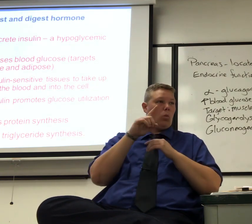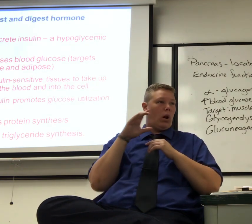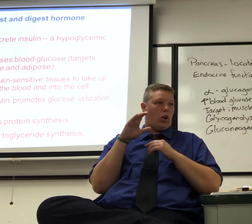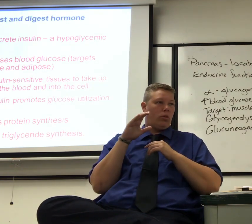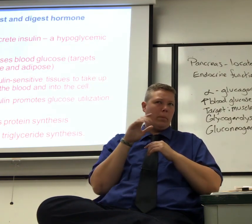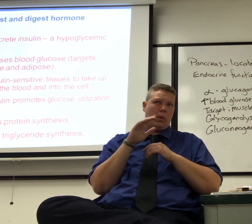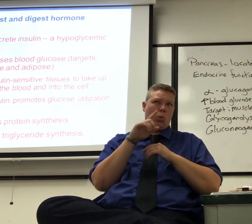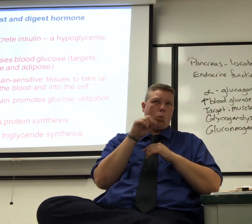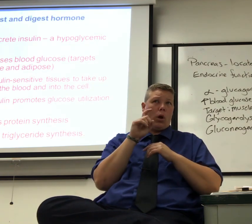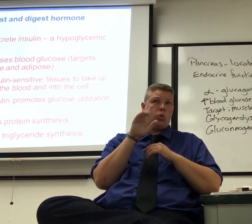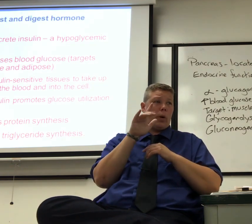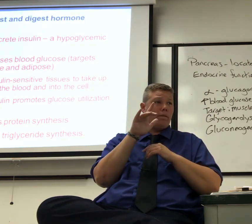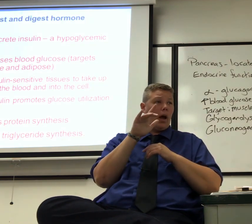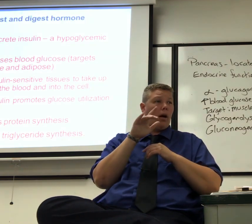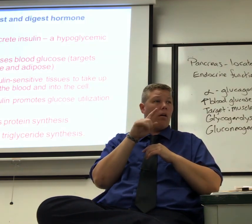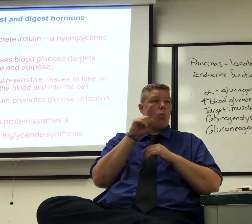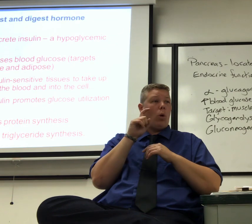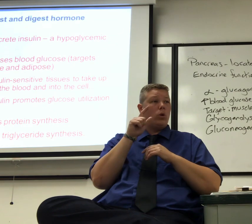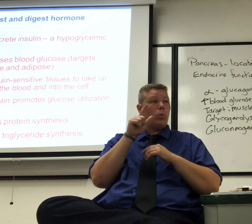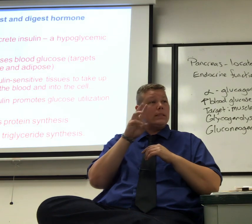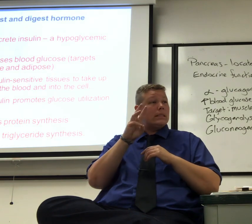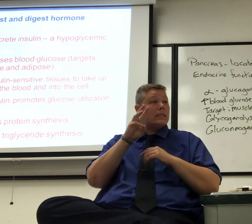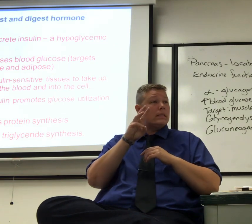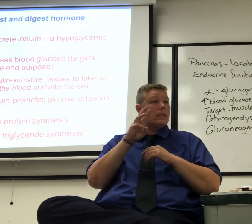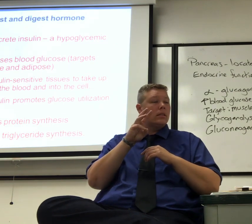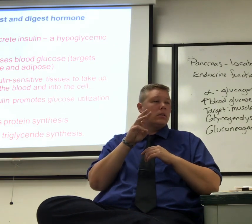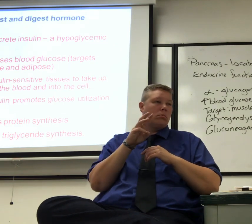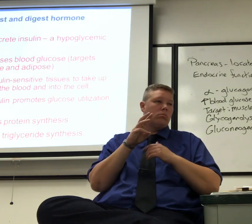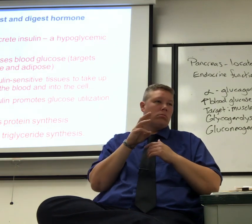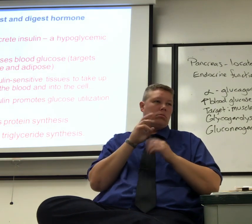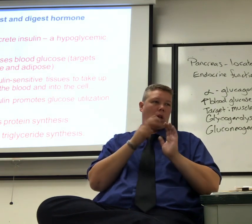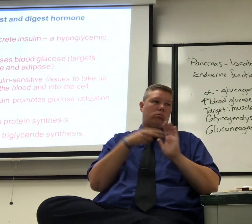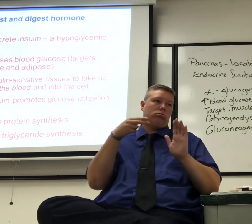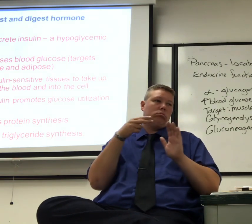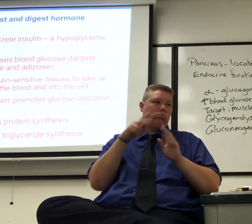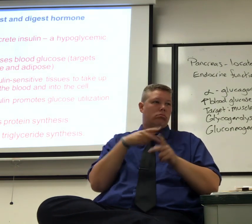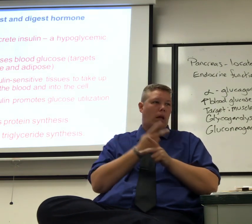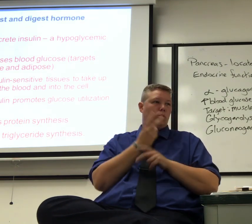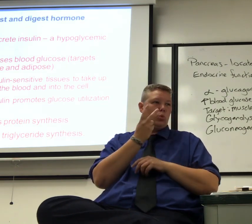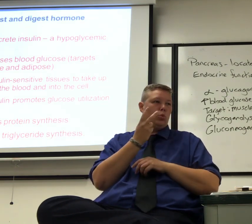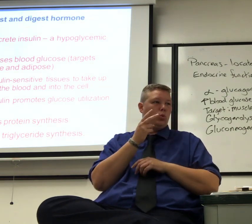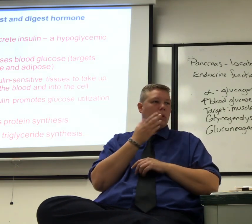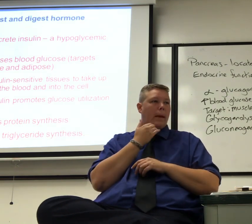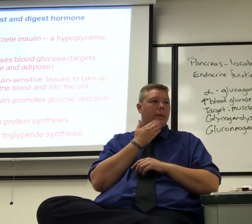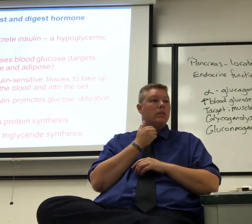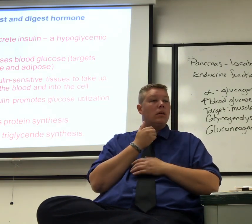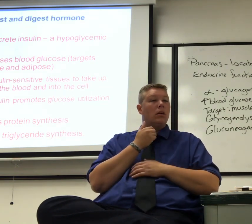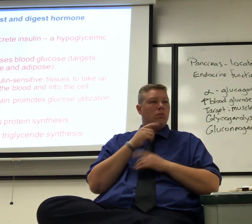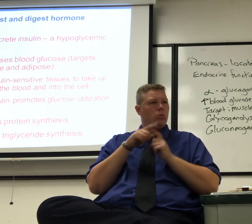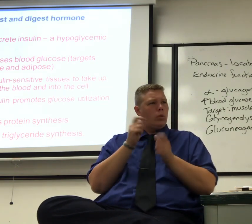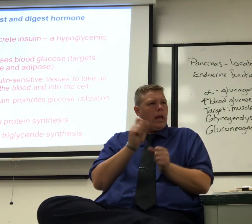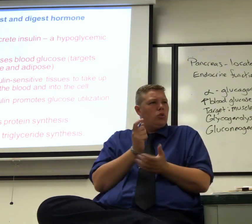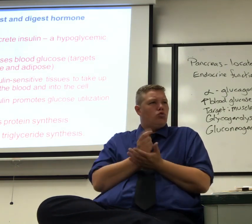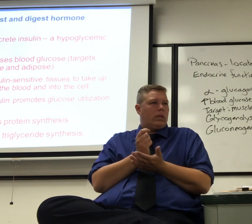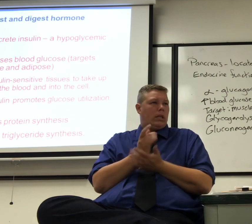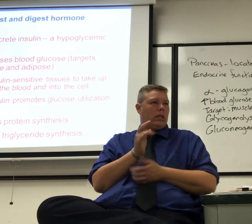Okay, they kind of don't like it when it's not. If it's greater than 100, if it's 125, 126,